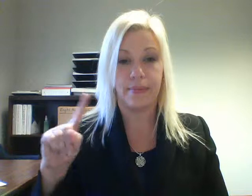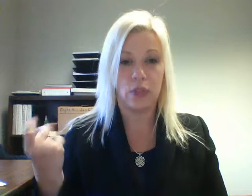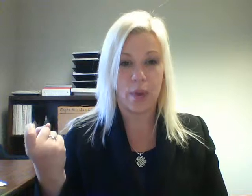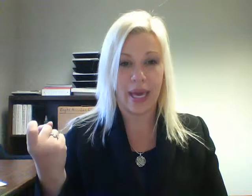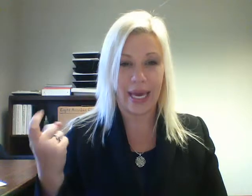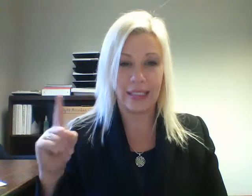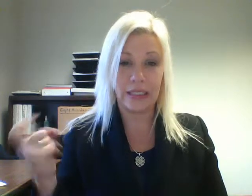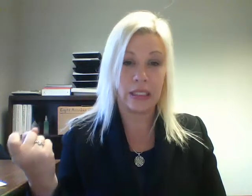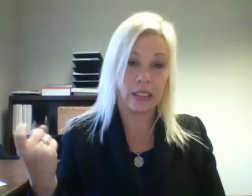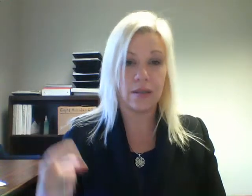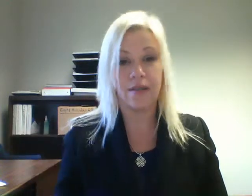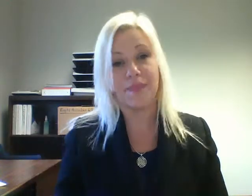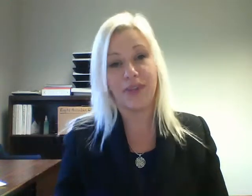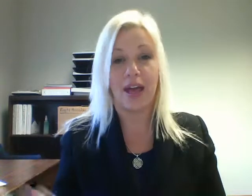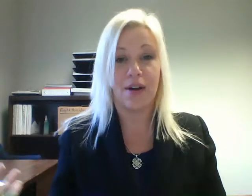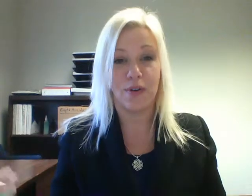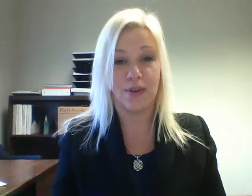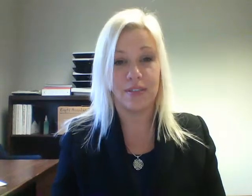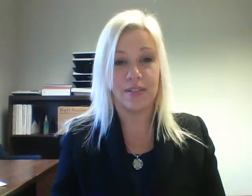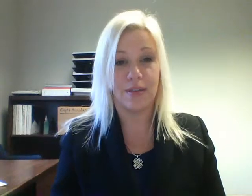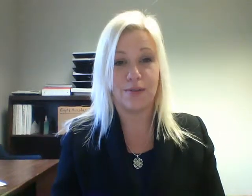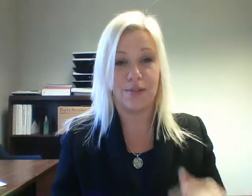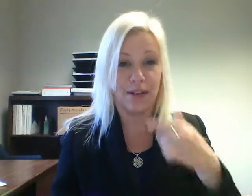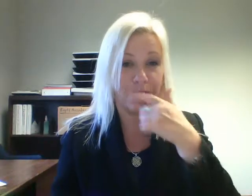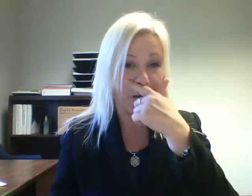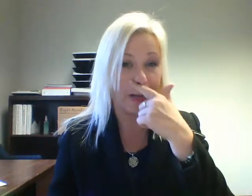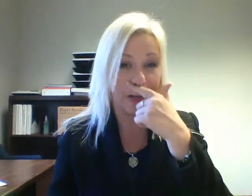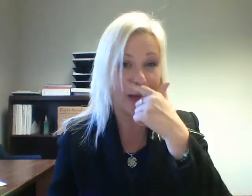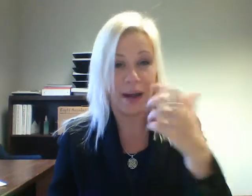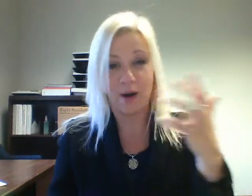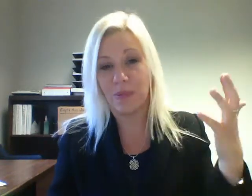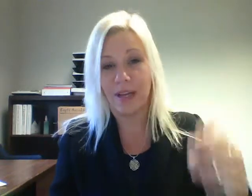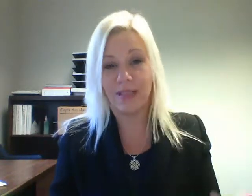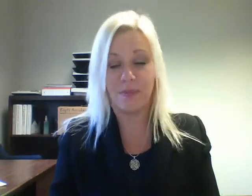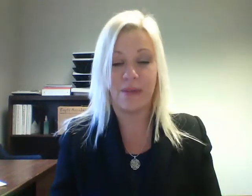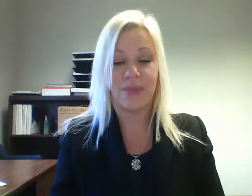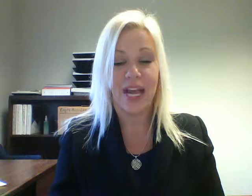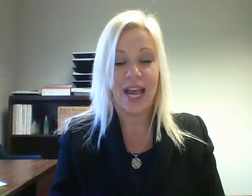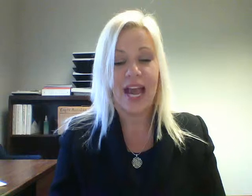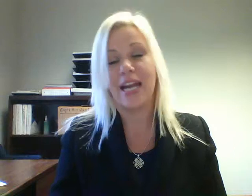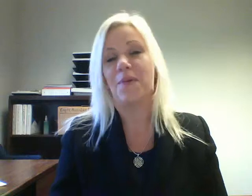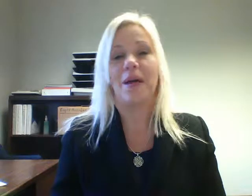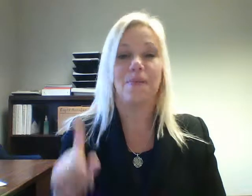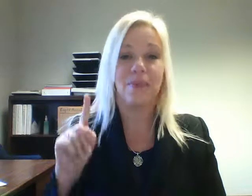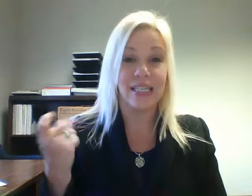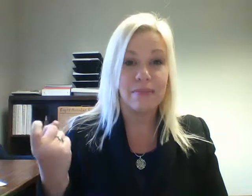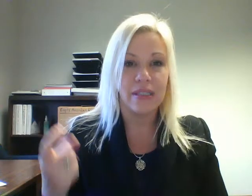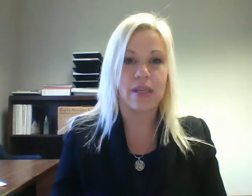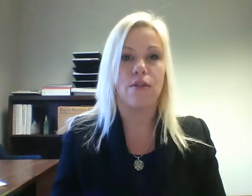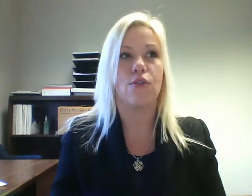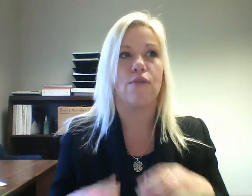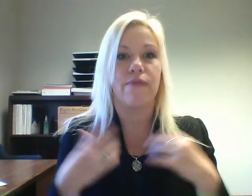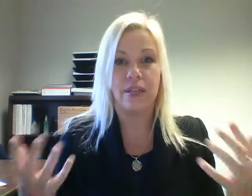so can't, I don't know, it's a southern thing apparently. I don't blend, but anyway, but this means like you're